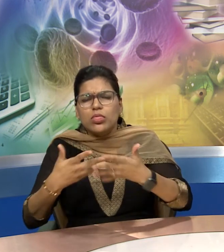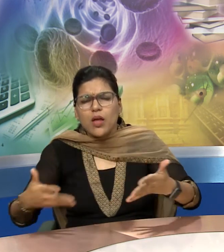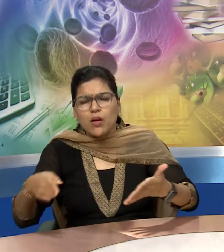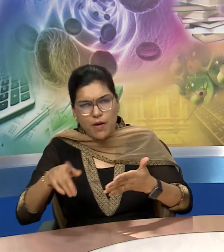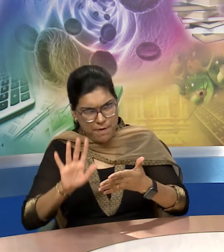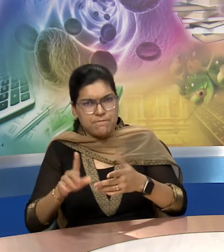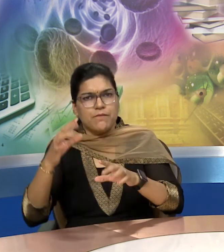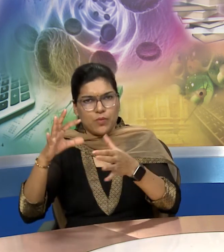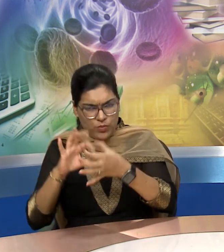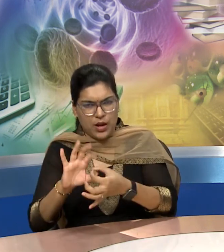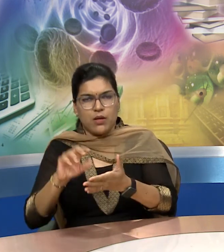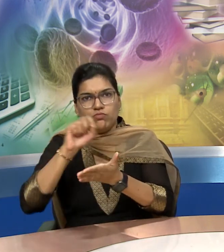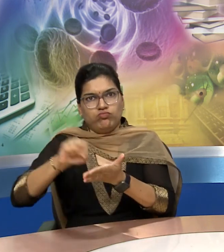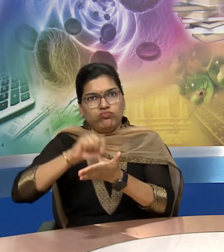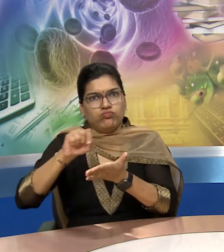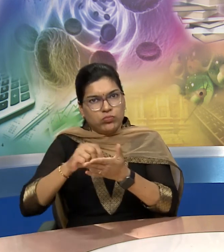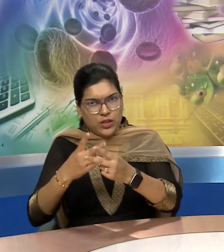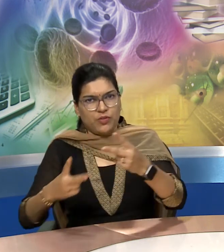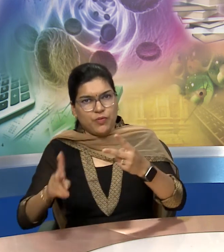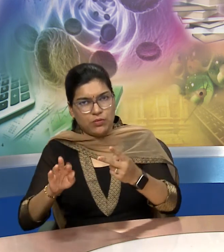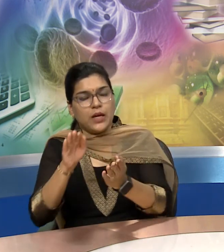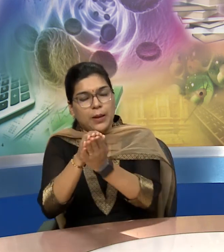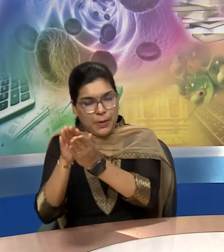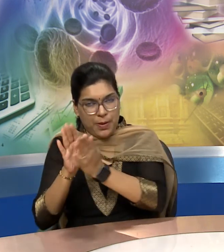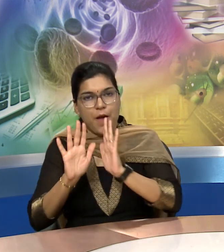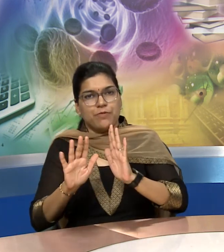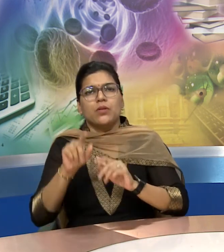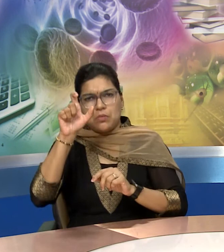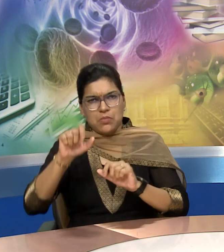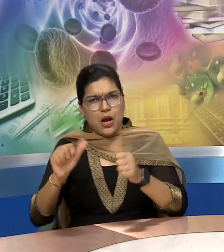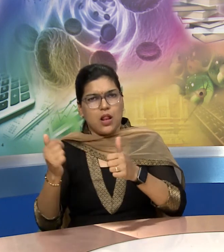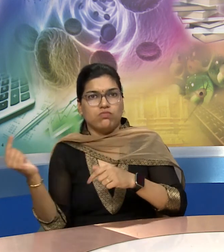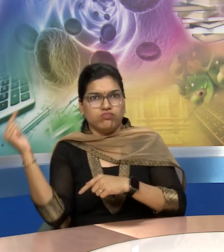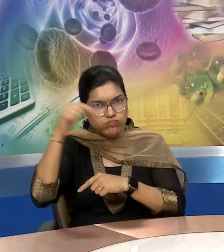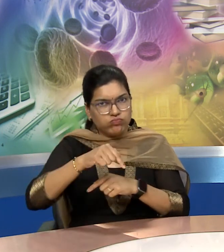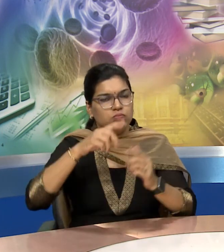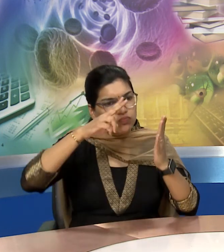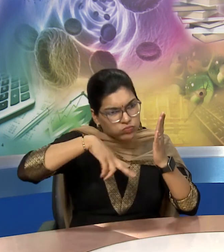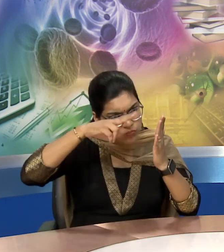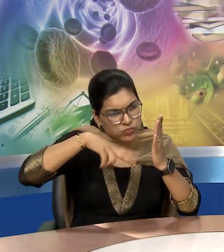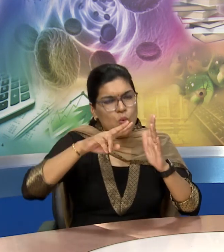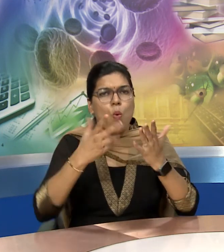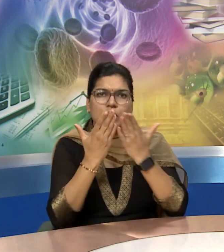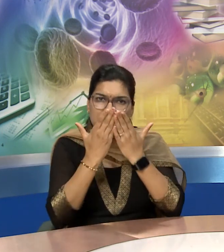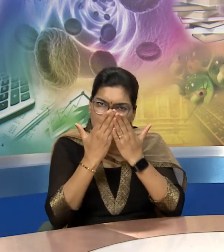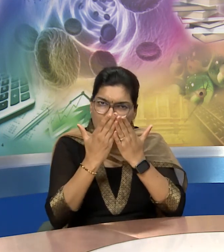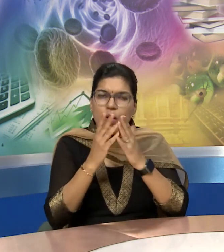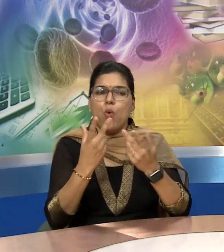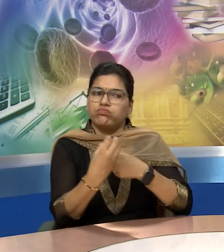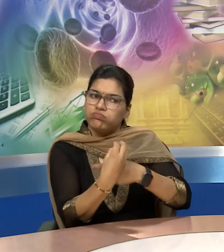books and other literary materials kept for reading, study, and